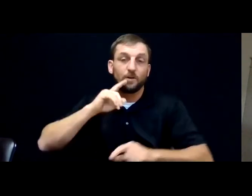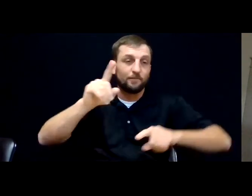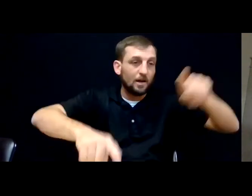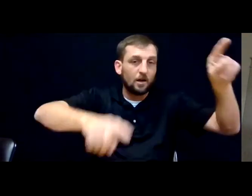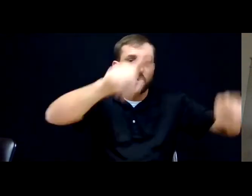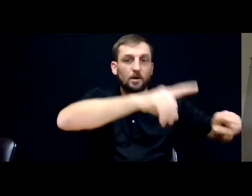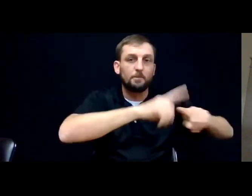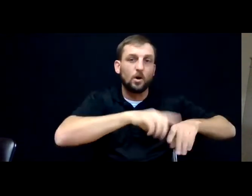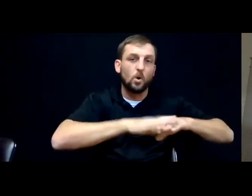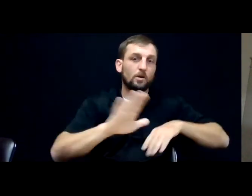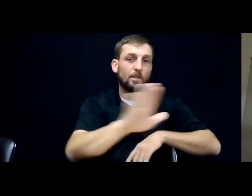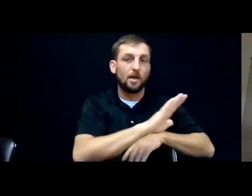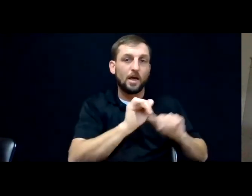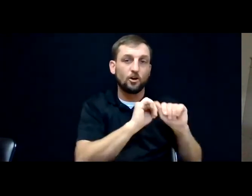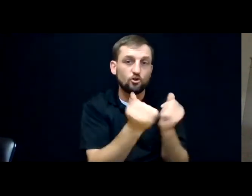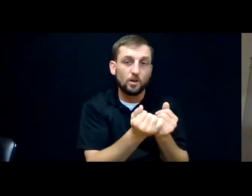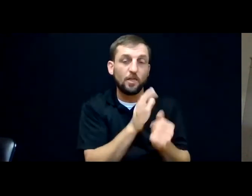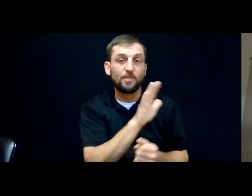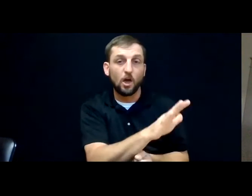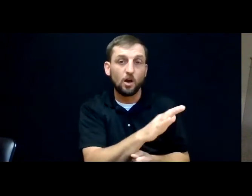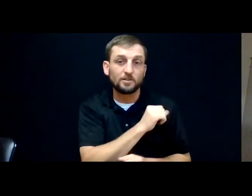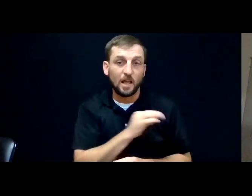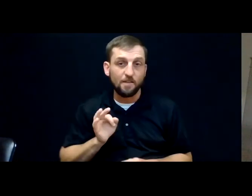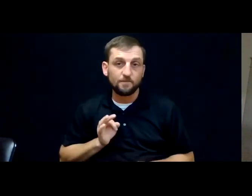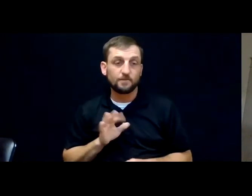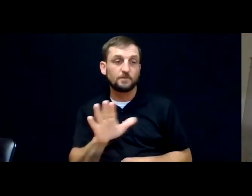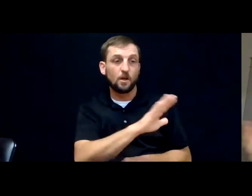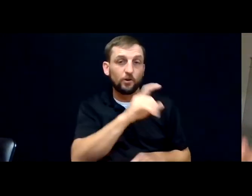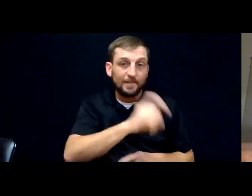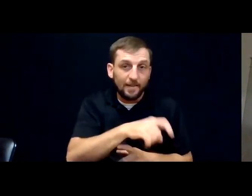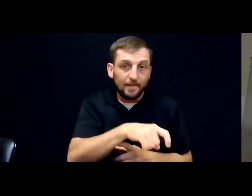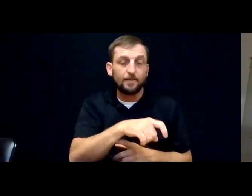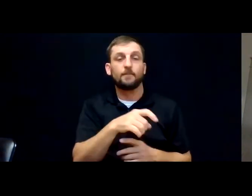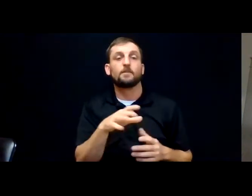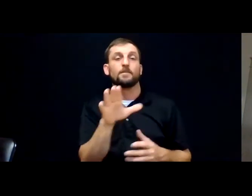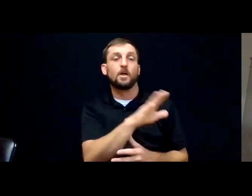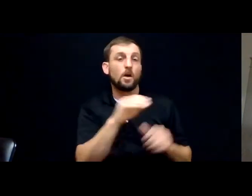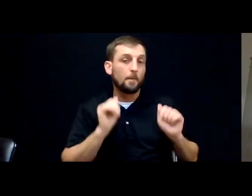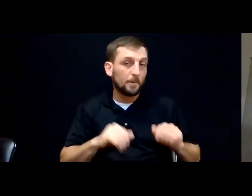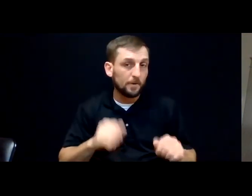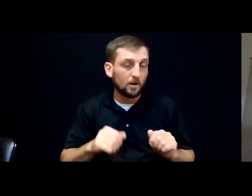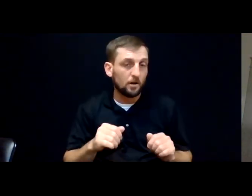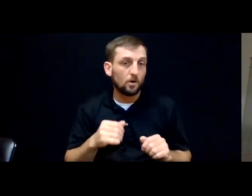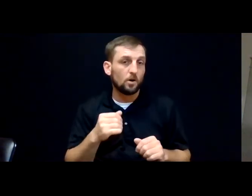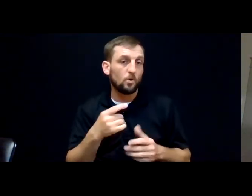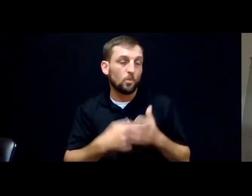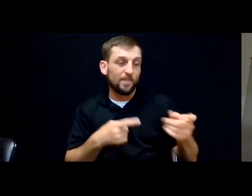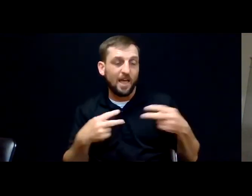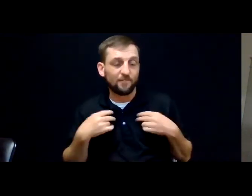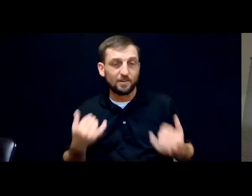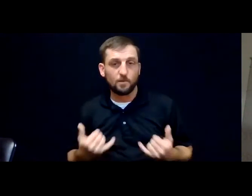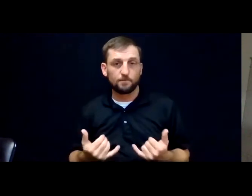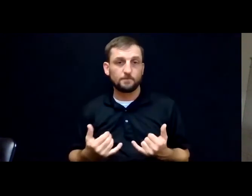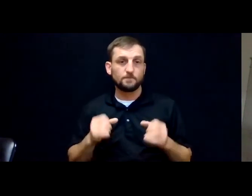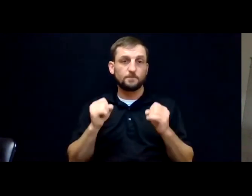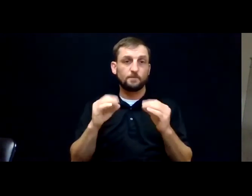based off of the individual staff's needs and the capabilities or capacities that that agency may have right now. So